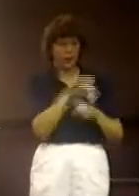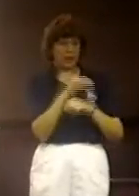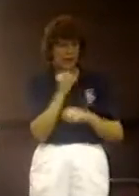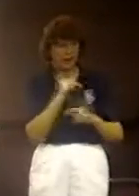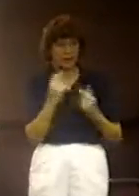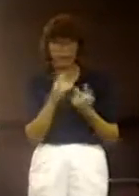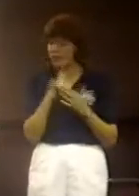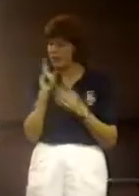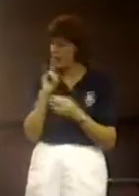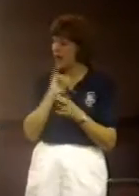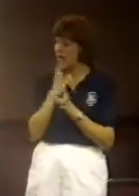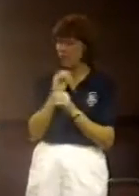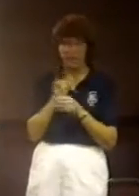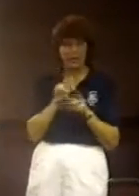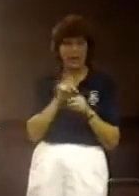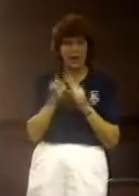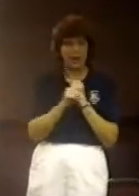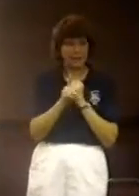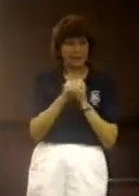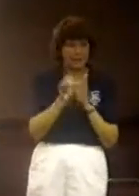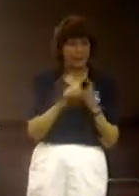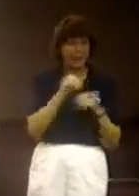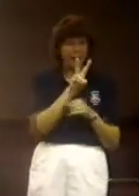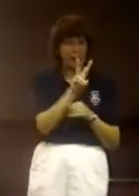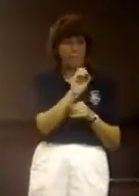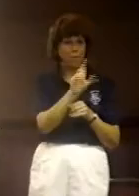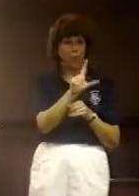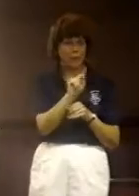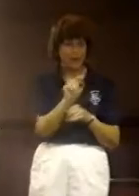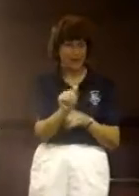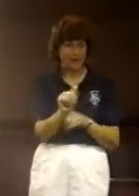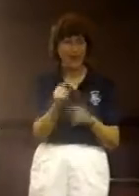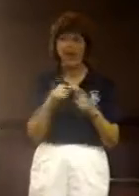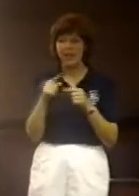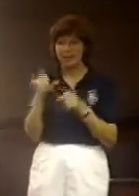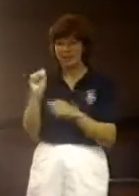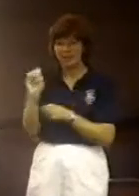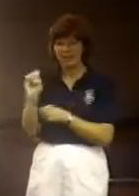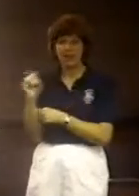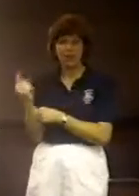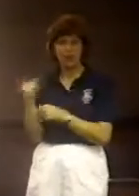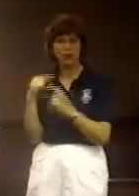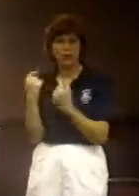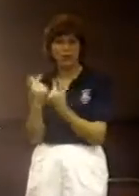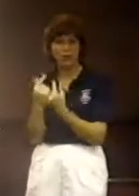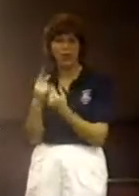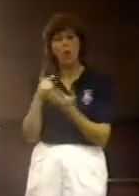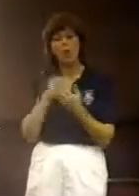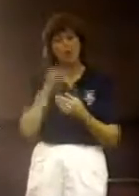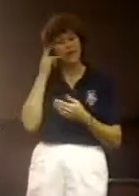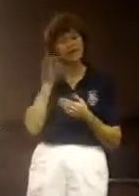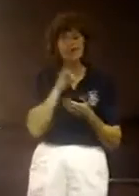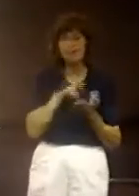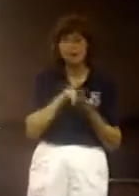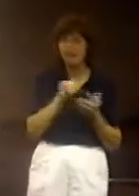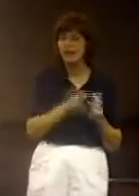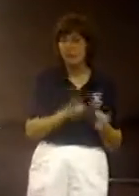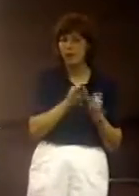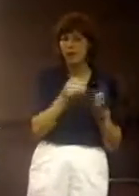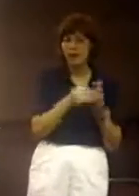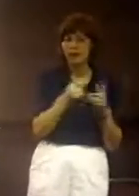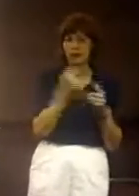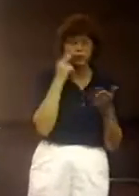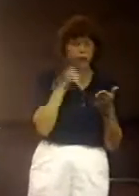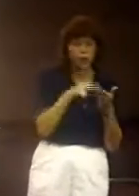group. That's why I got this publication in the Volta. And then the C1 group. What I think is really important again to